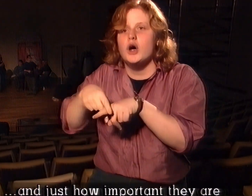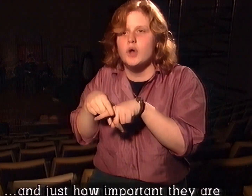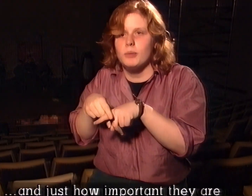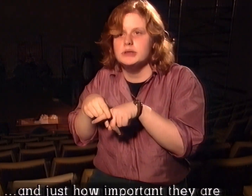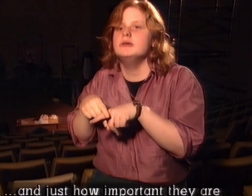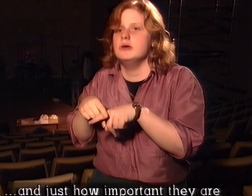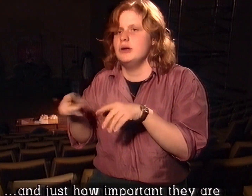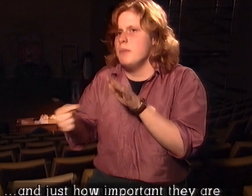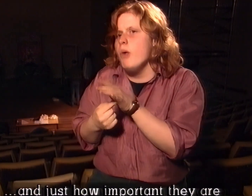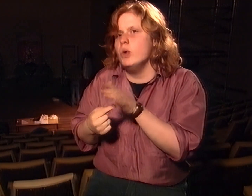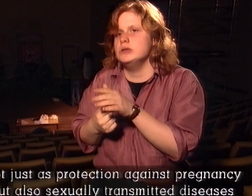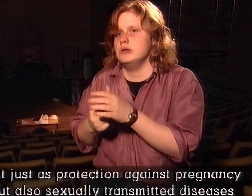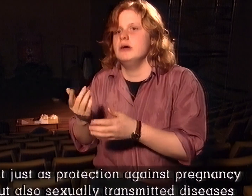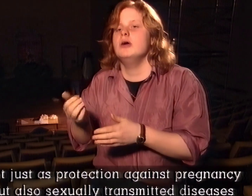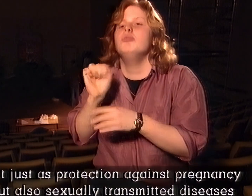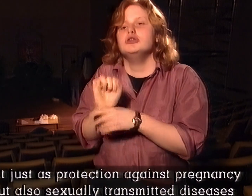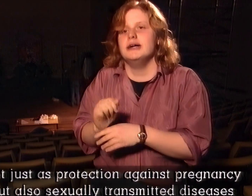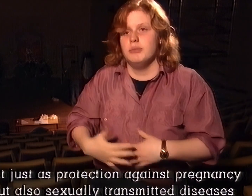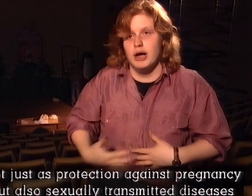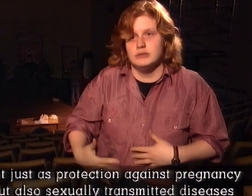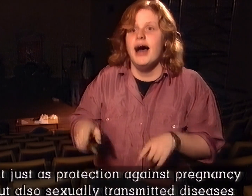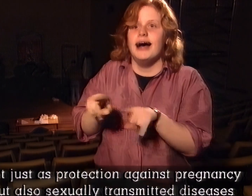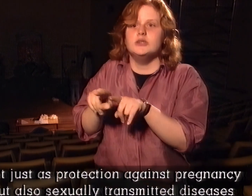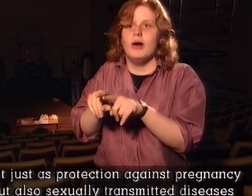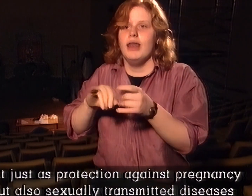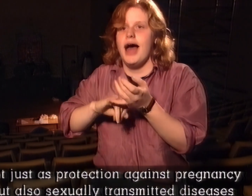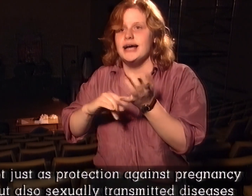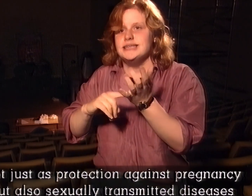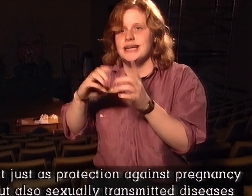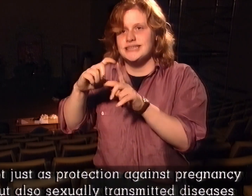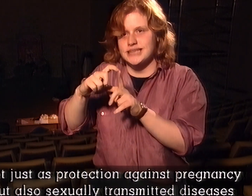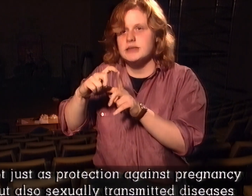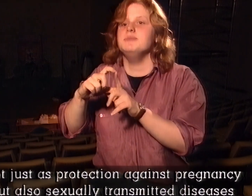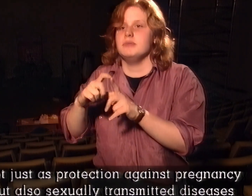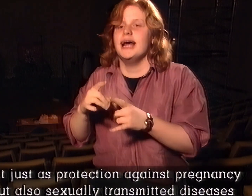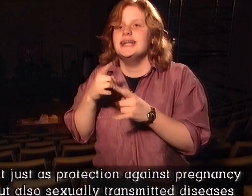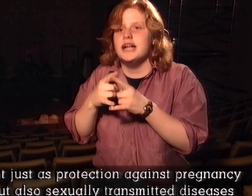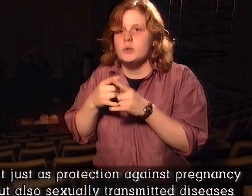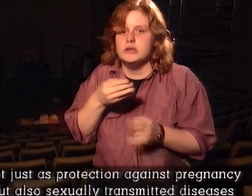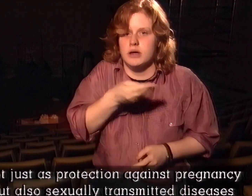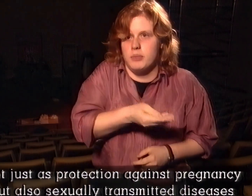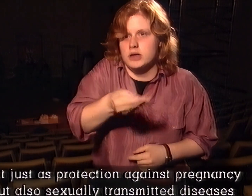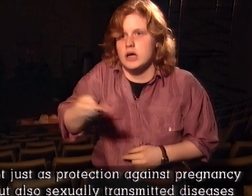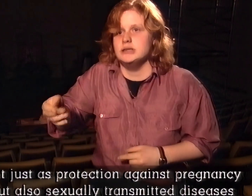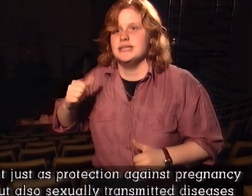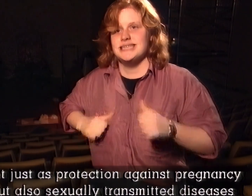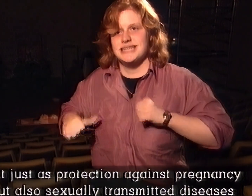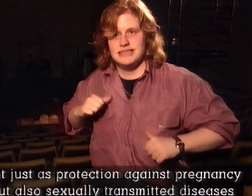are. Not just as a protection against pregnancy, but also STD, sexually transmitted